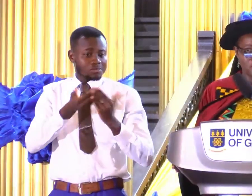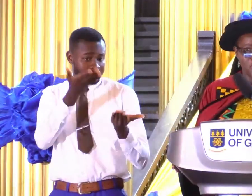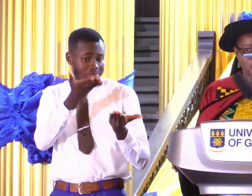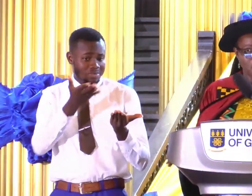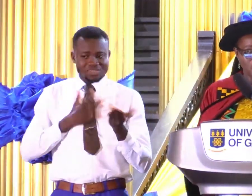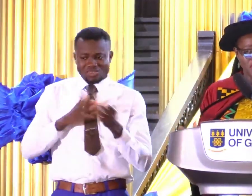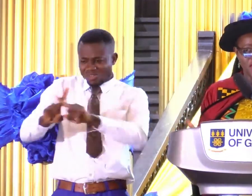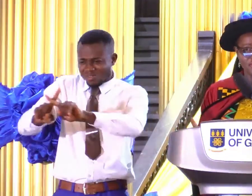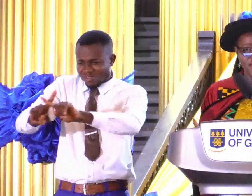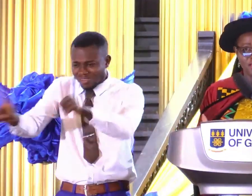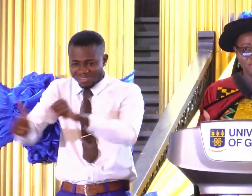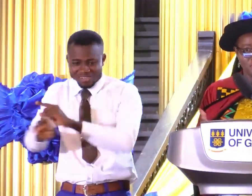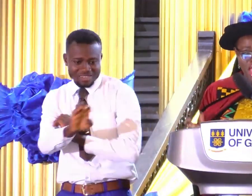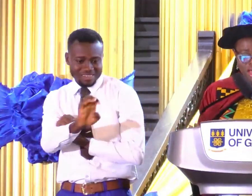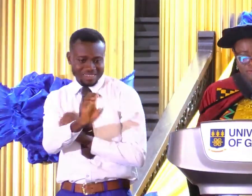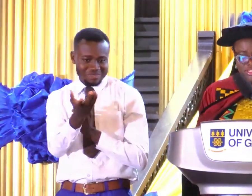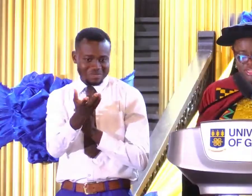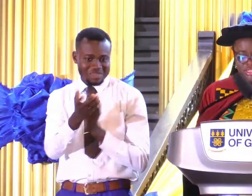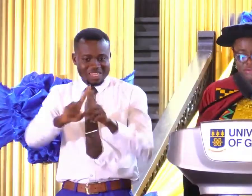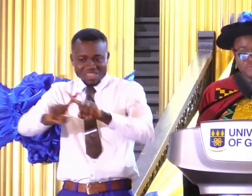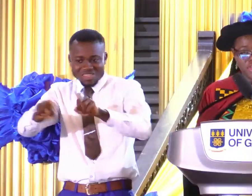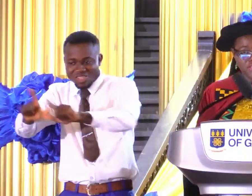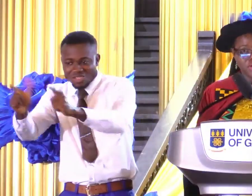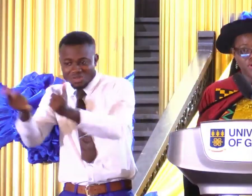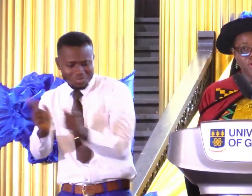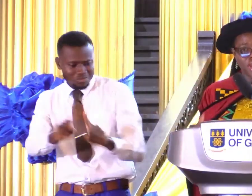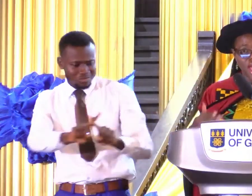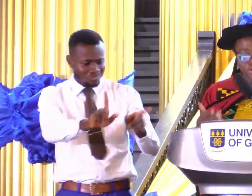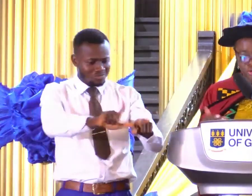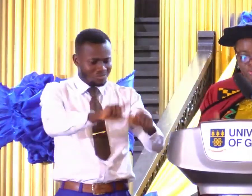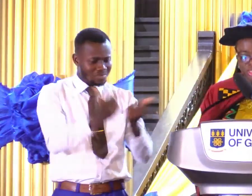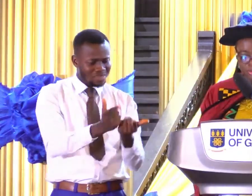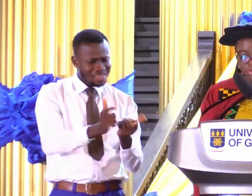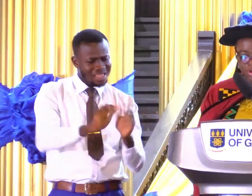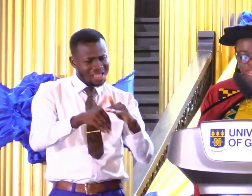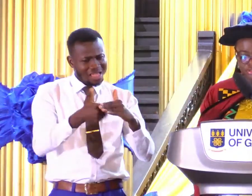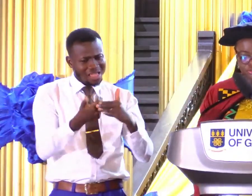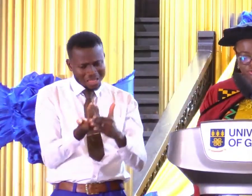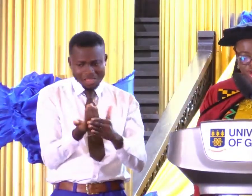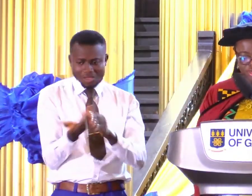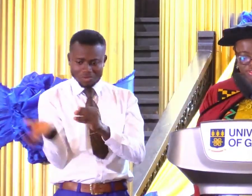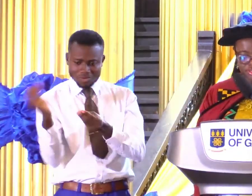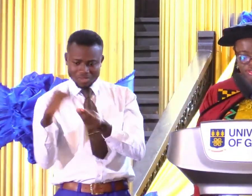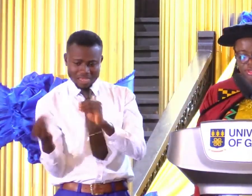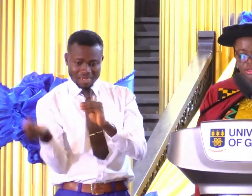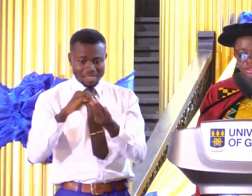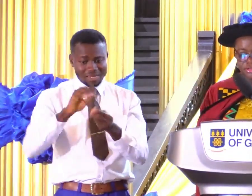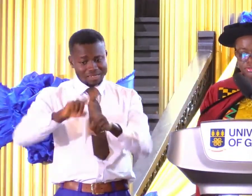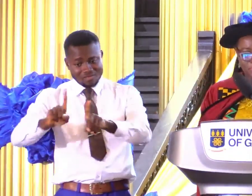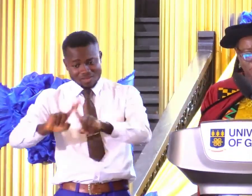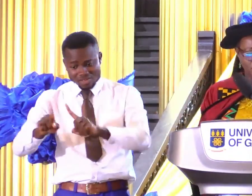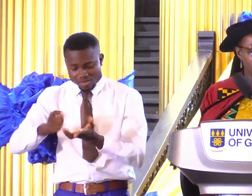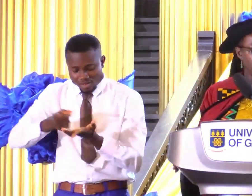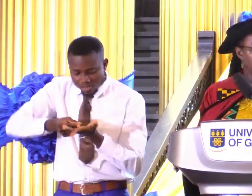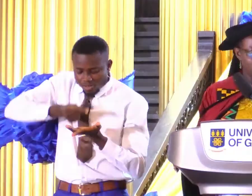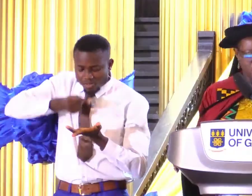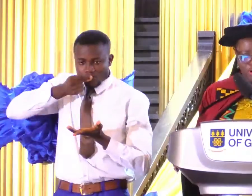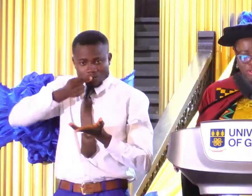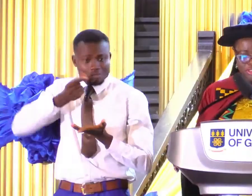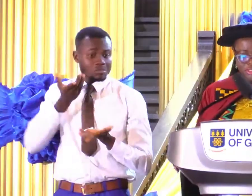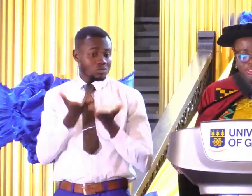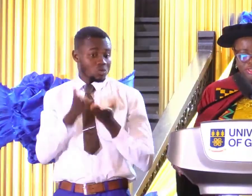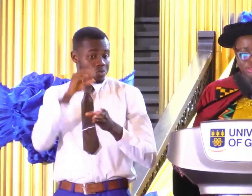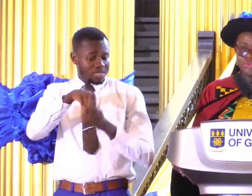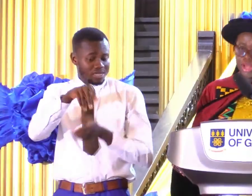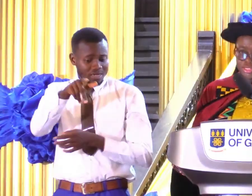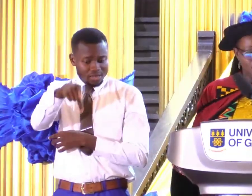group or the other may have a certain effect on how you metabolize drugs. So apparently in